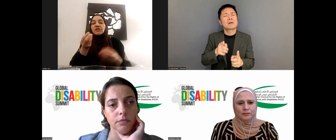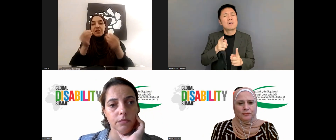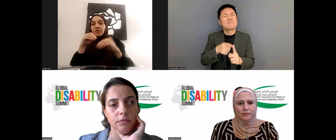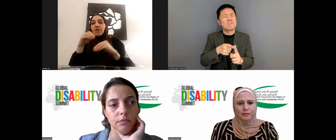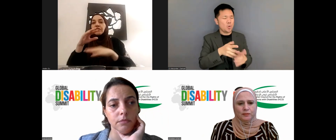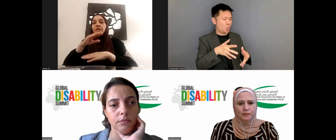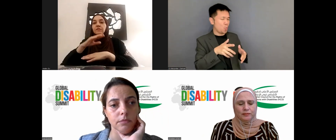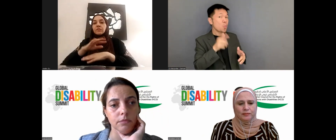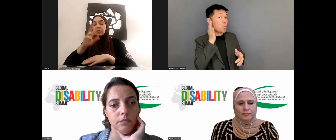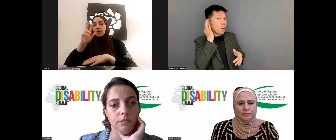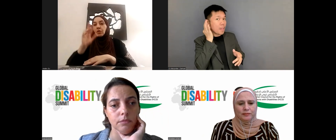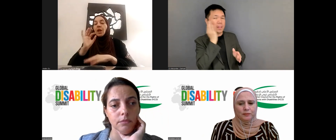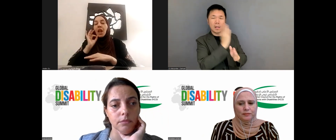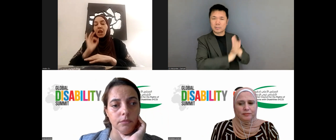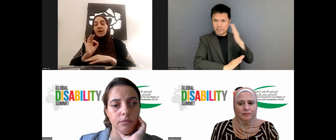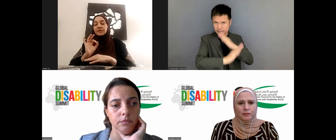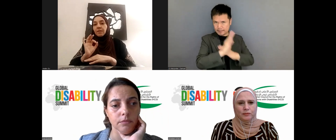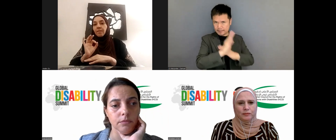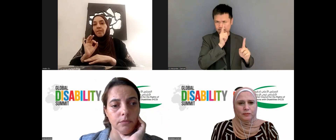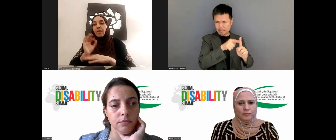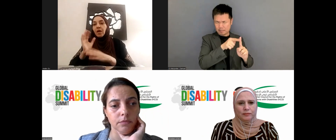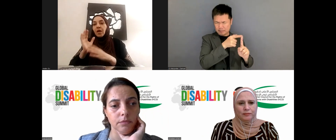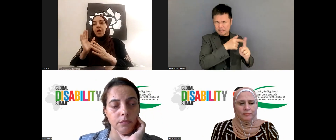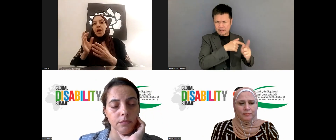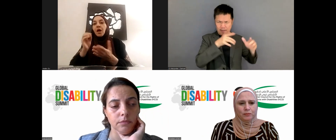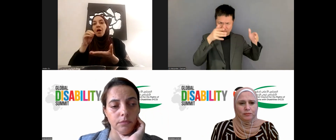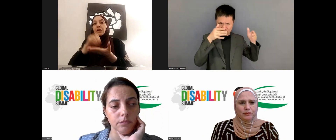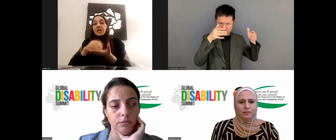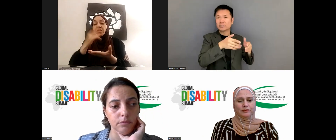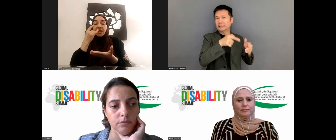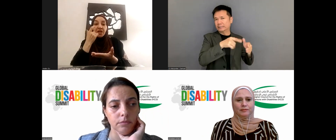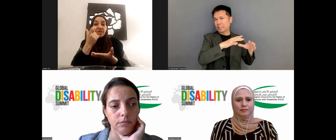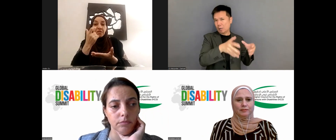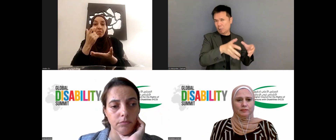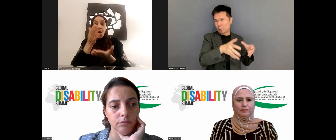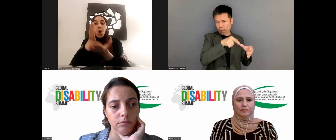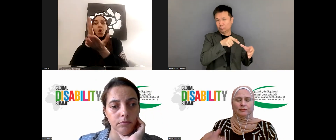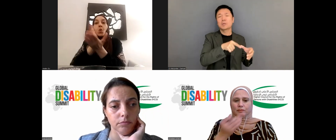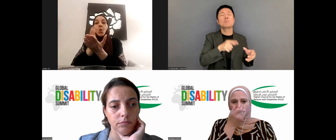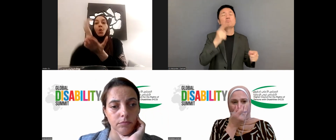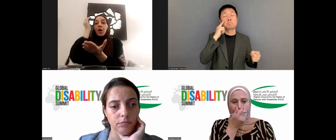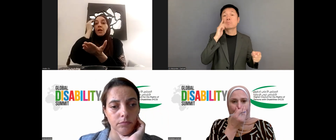women and girls with disabilities. So we will make sure to be including